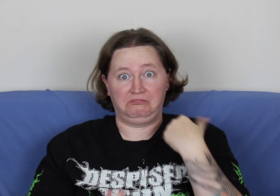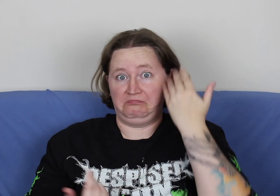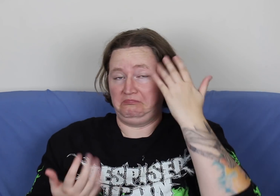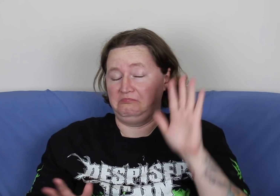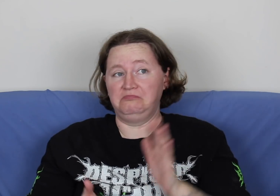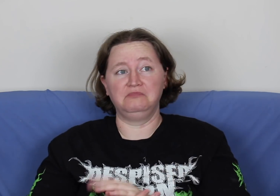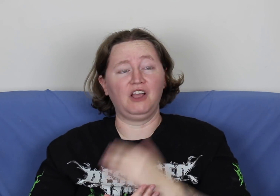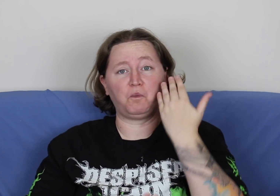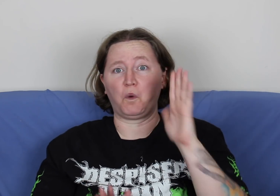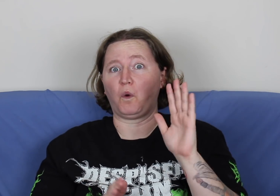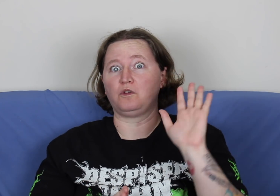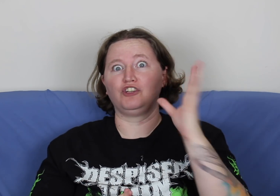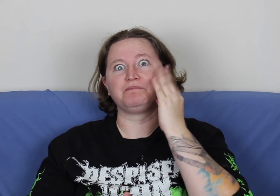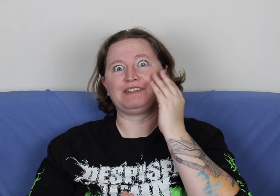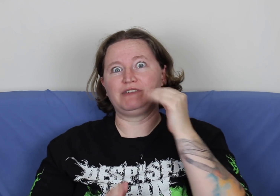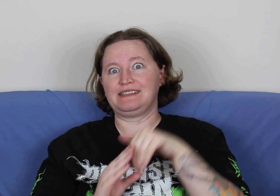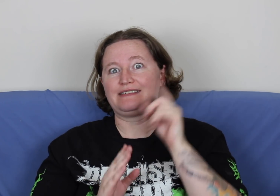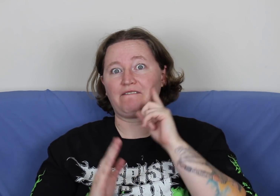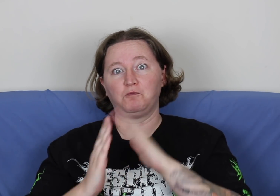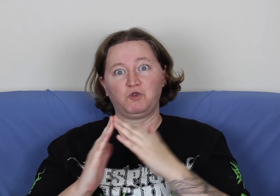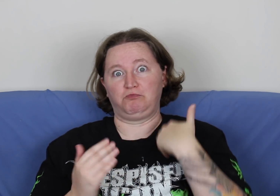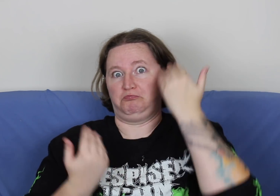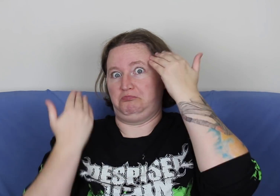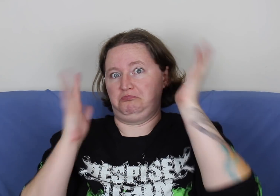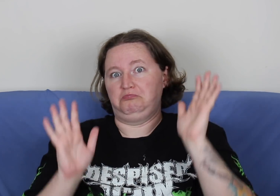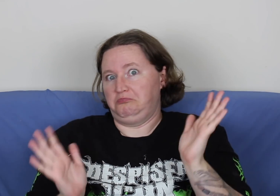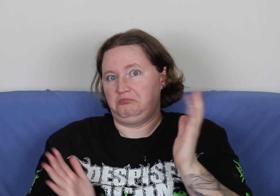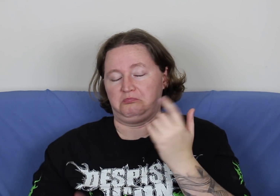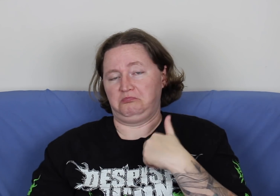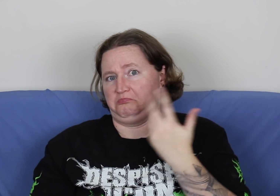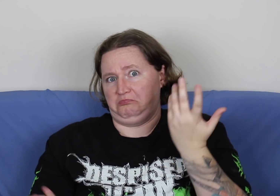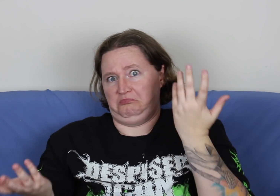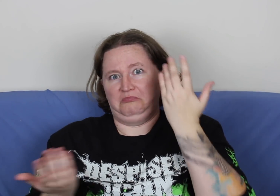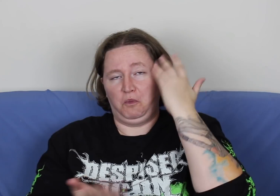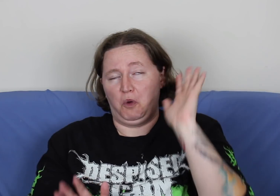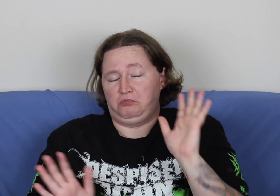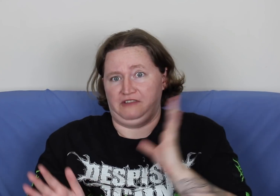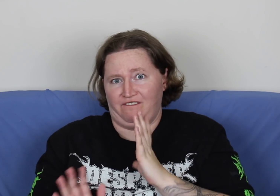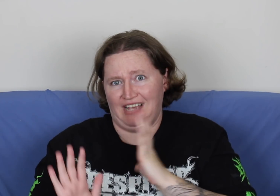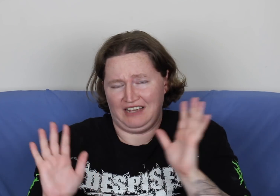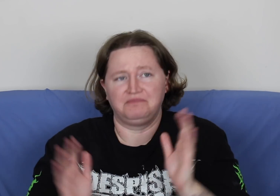know how she identifies. I don't know her experience within the deaf community. I'm not aware of that, which is